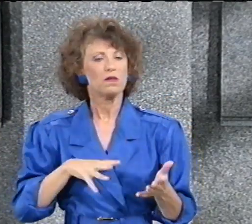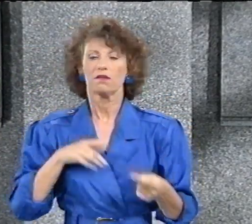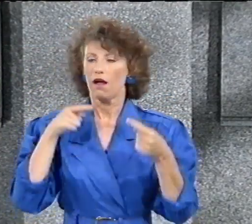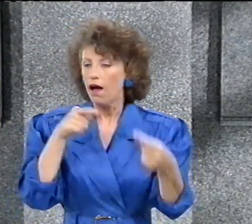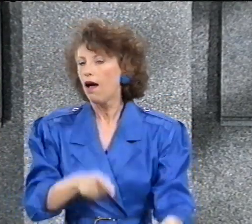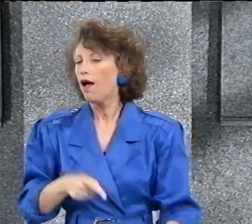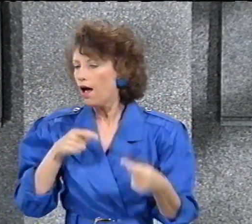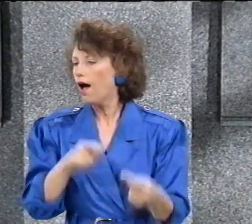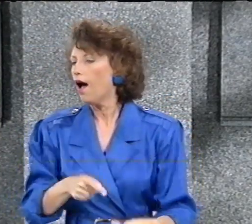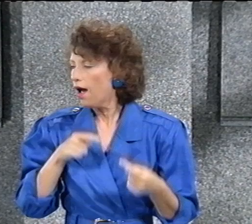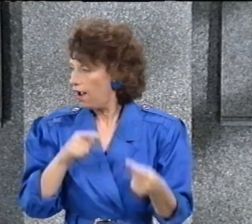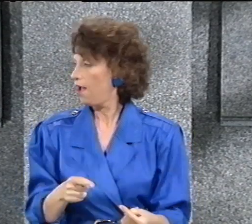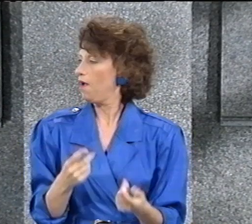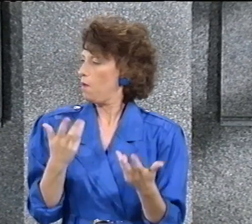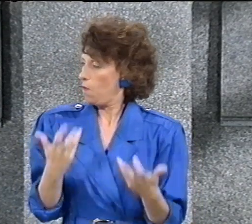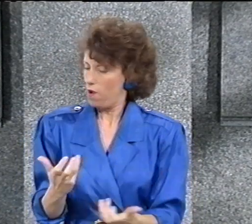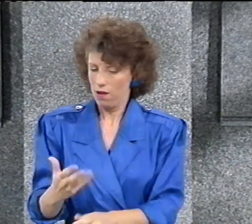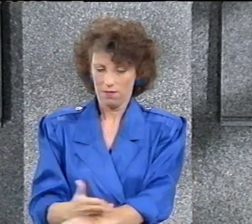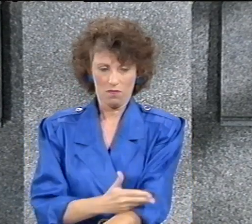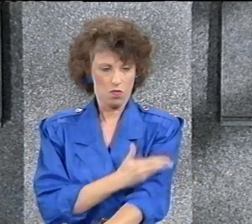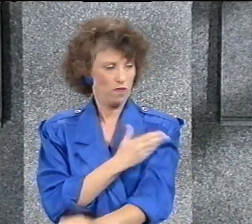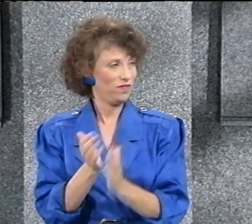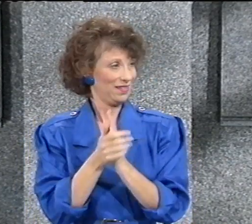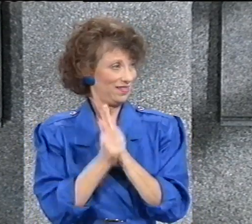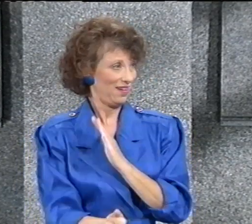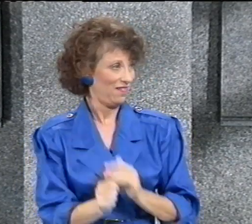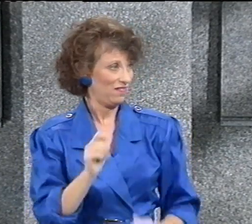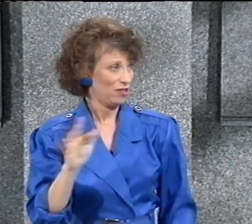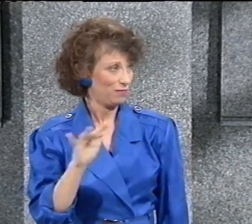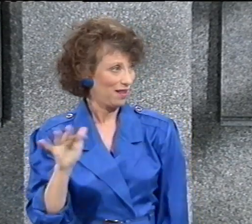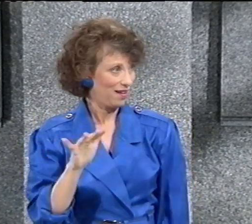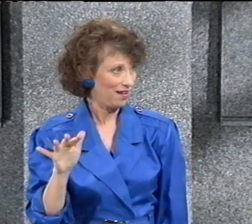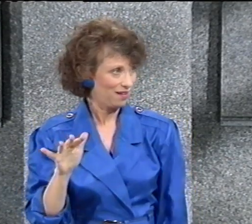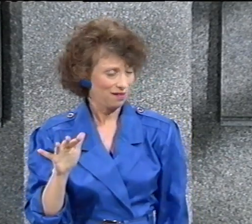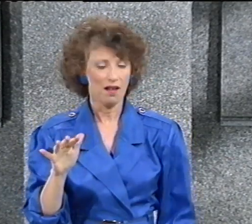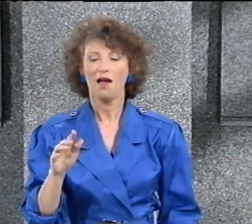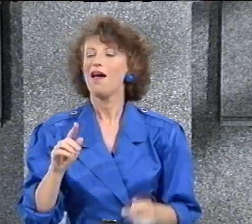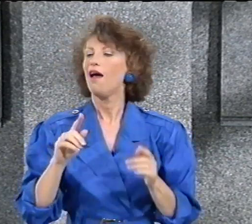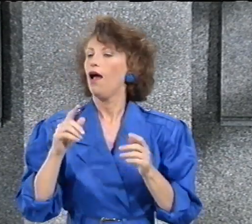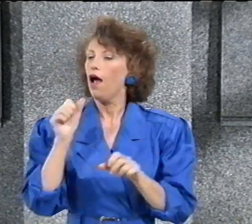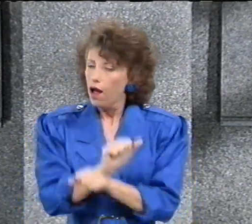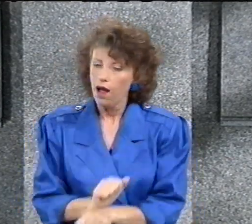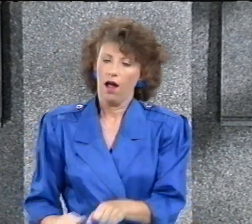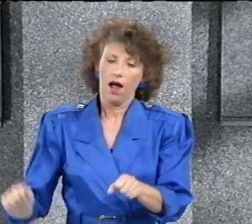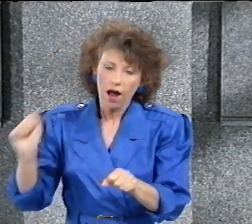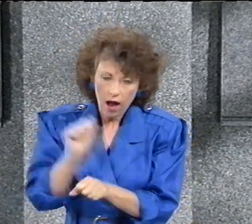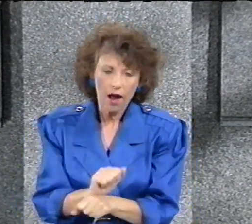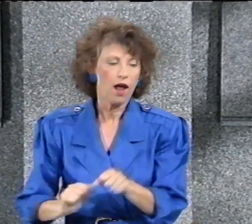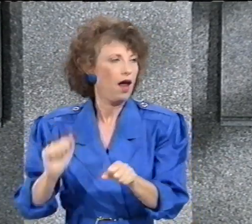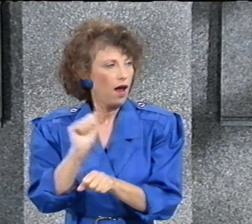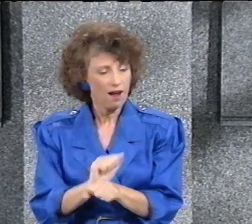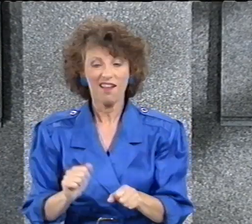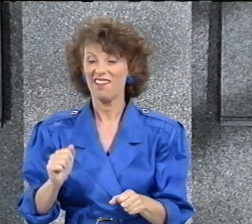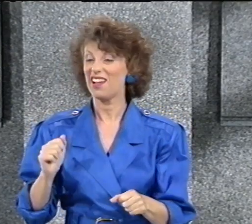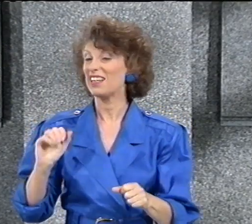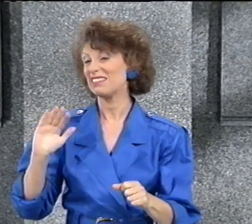Students learning ASL often are frustrated with fingerspelling. We struggle and struggle in an effort to